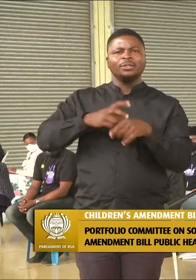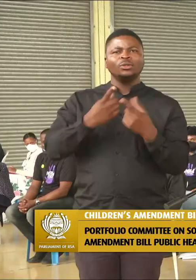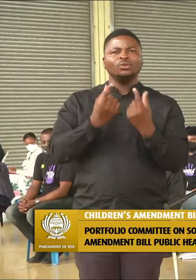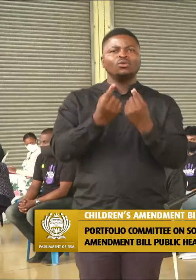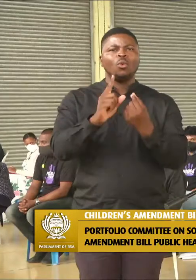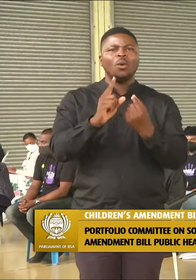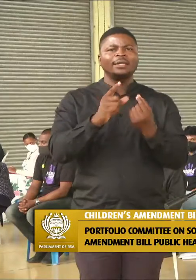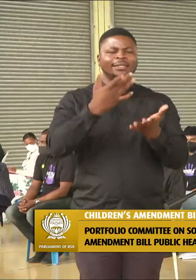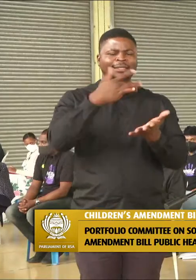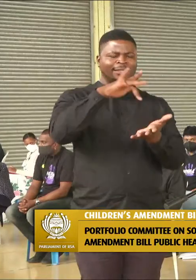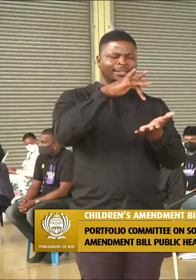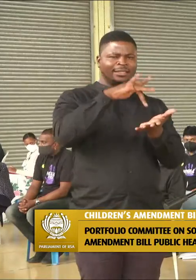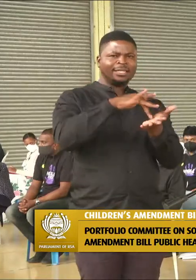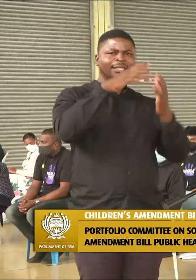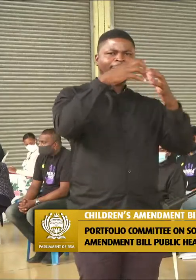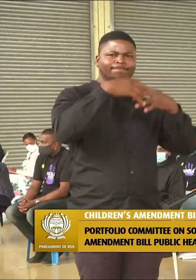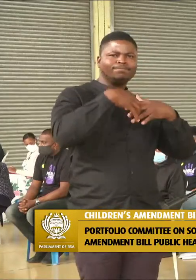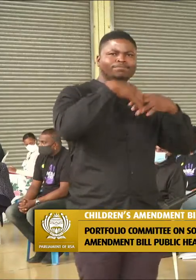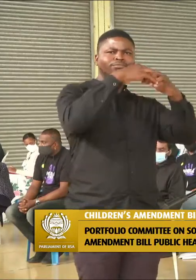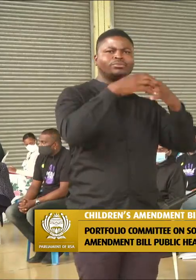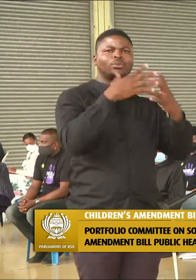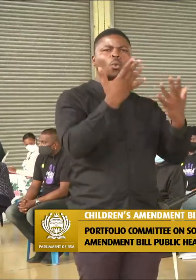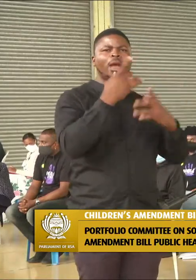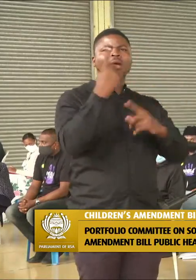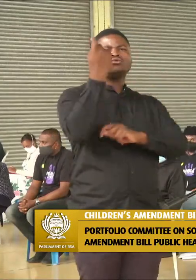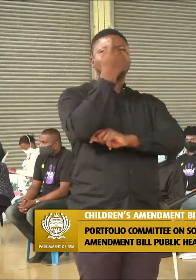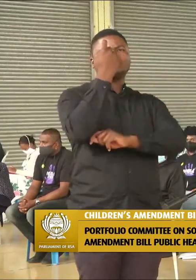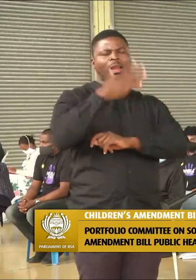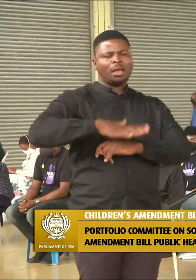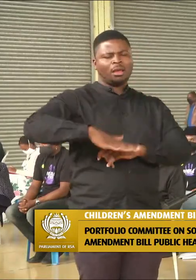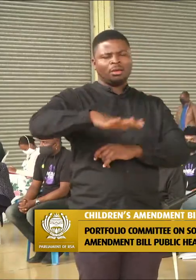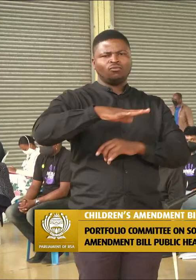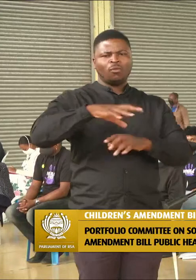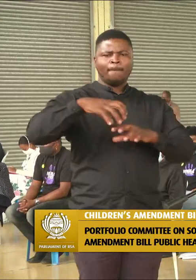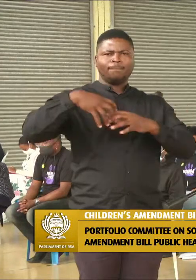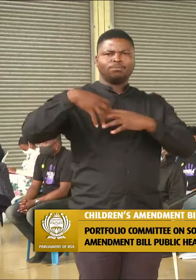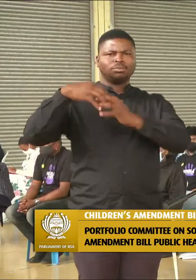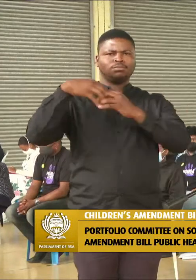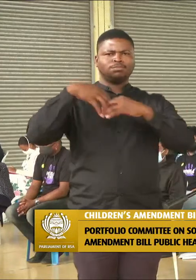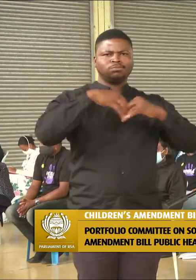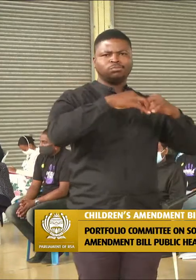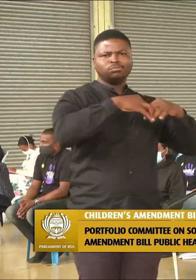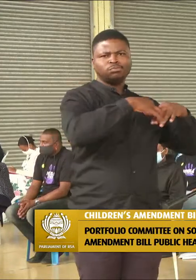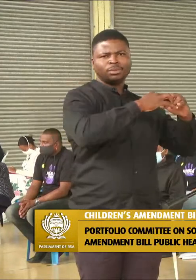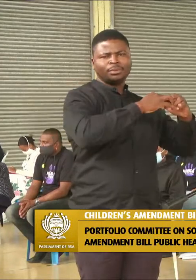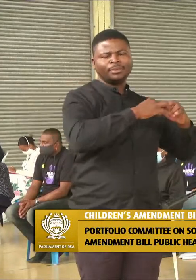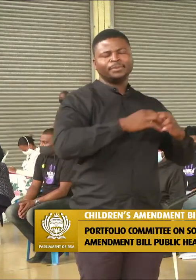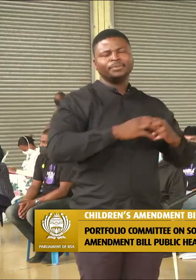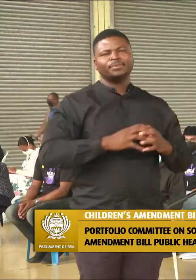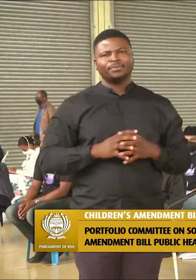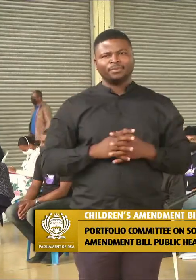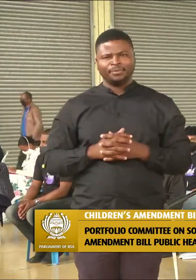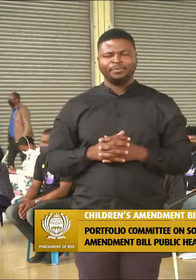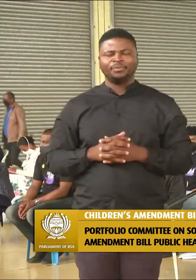emakhaya. I became very pleased with the act that began in 2005